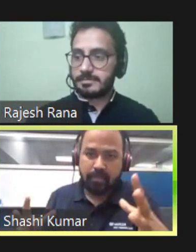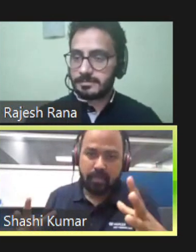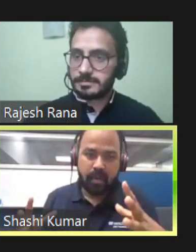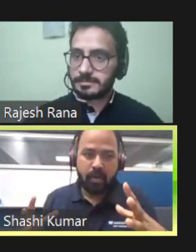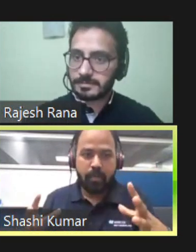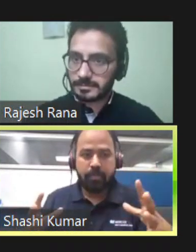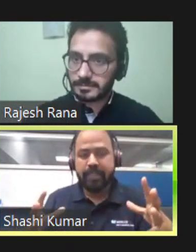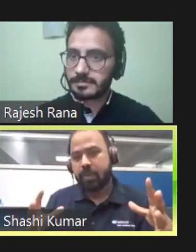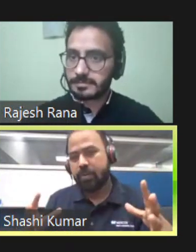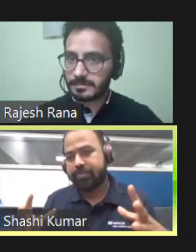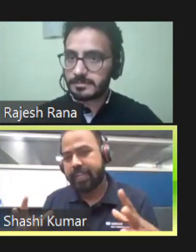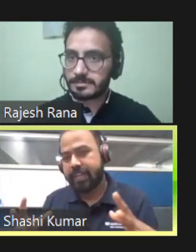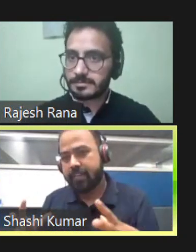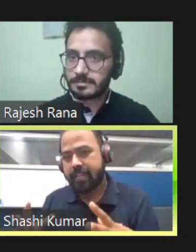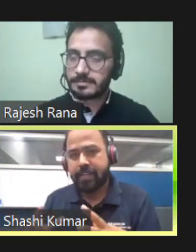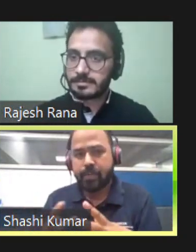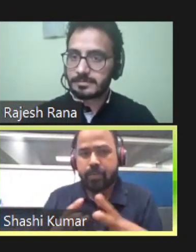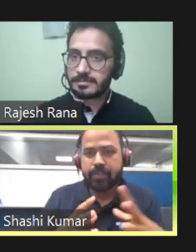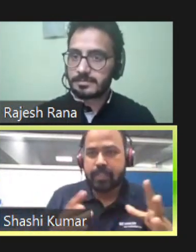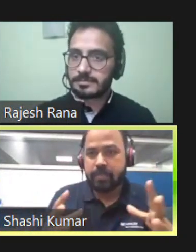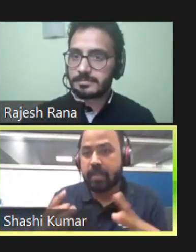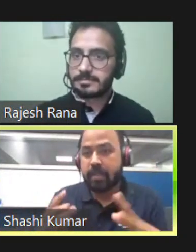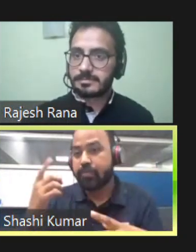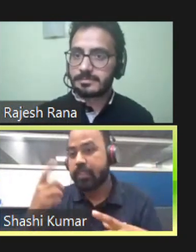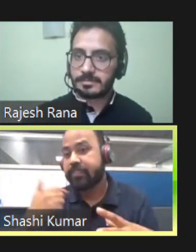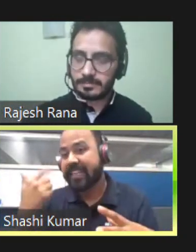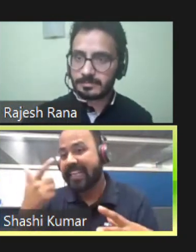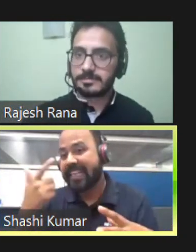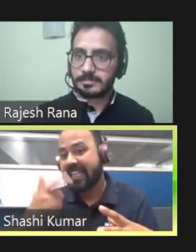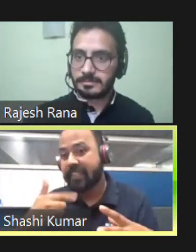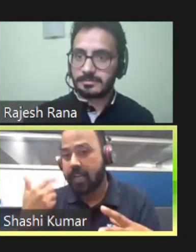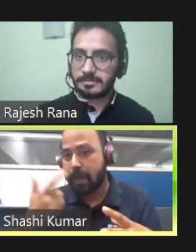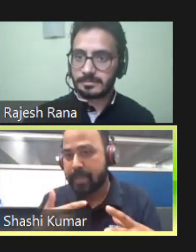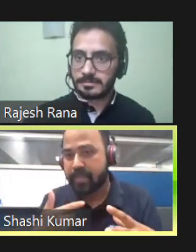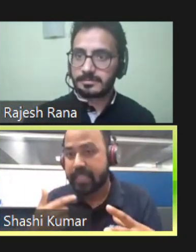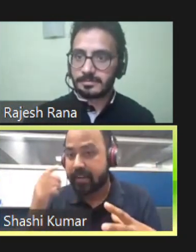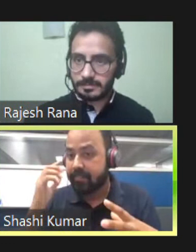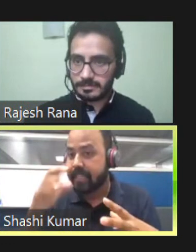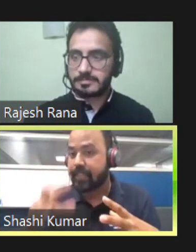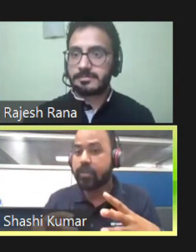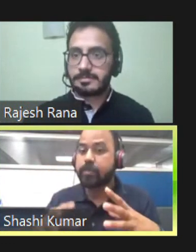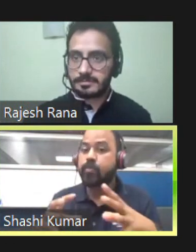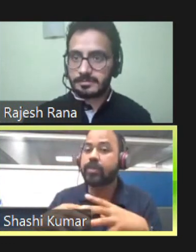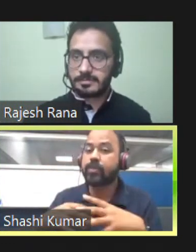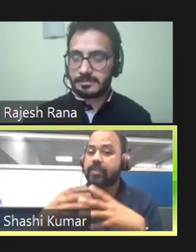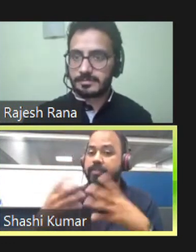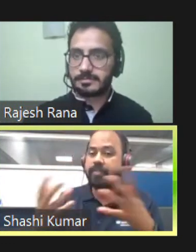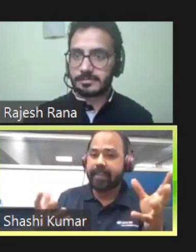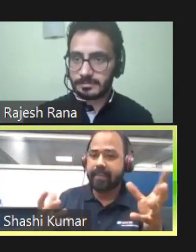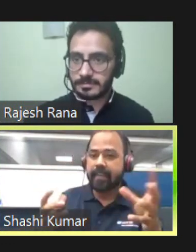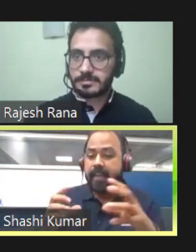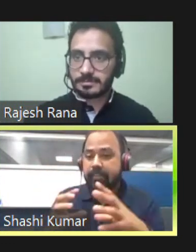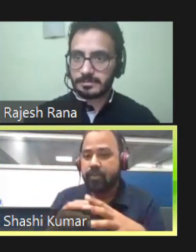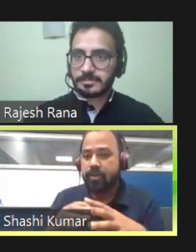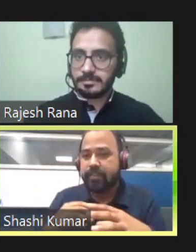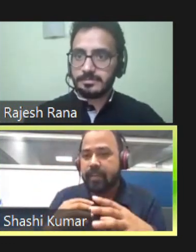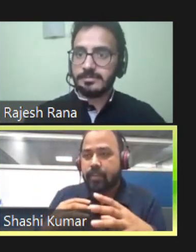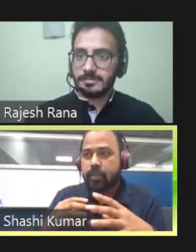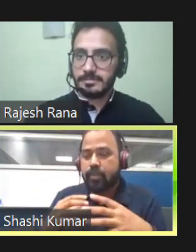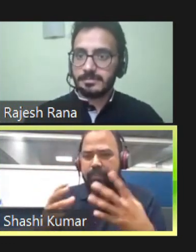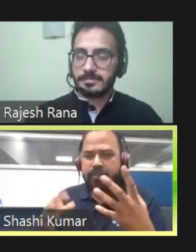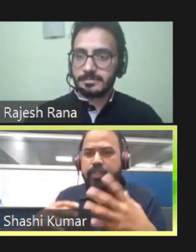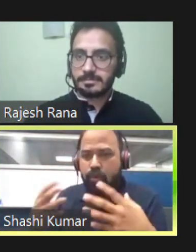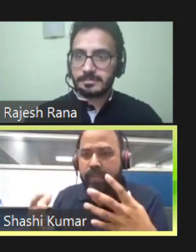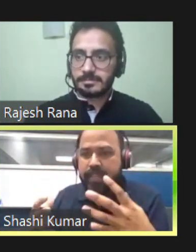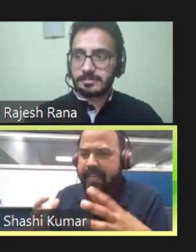mostly, out of 10, 8 or 6 people are good with reading the lips. They can read your lips, what you are saying. So